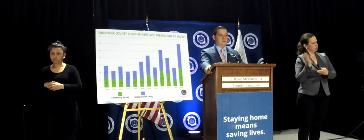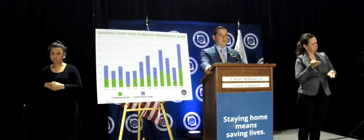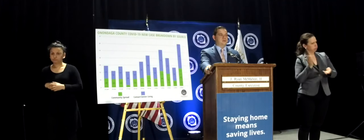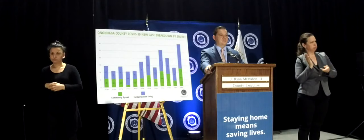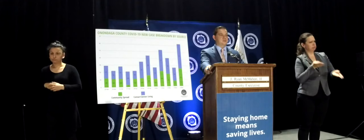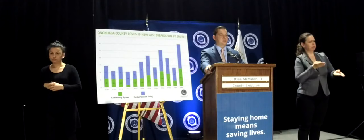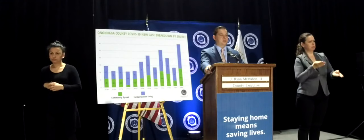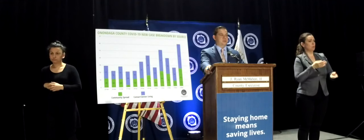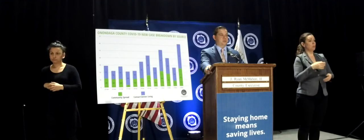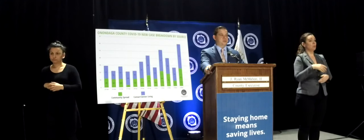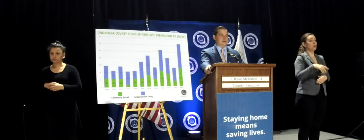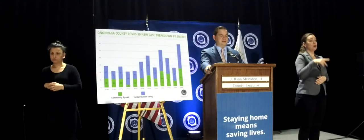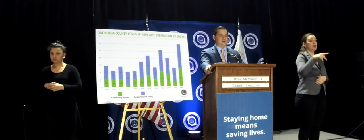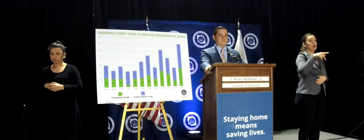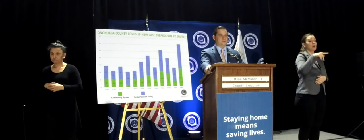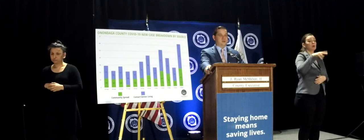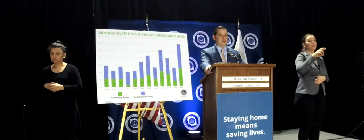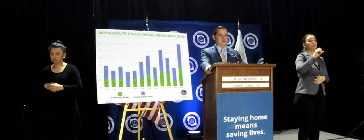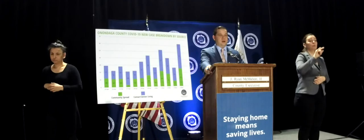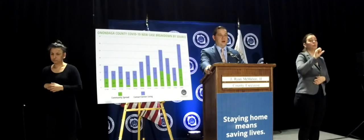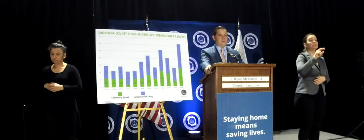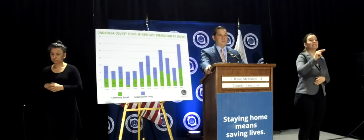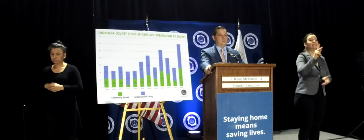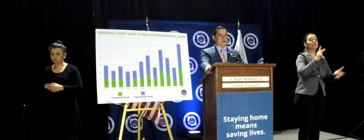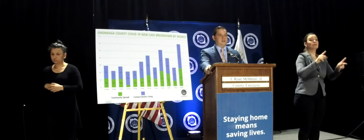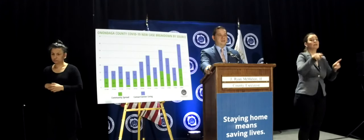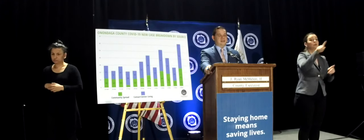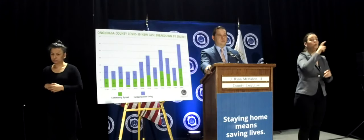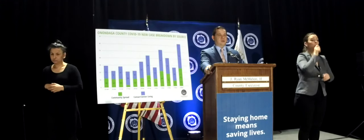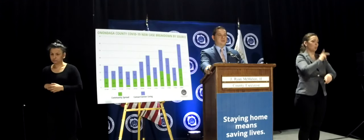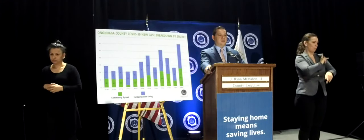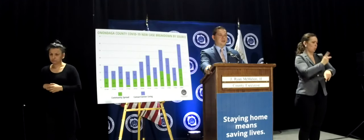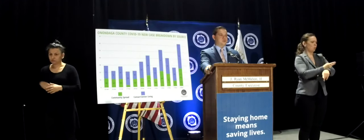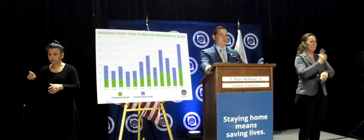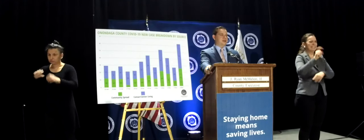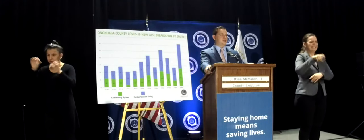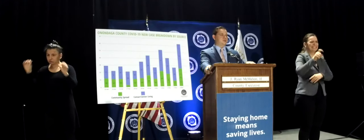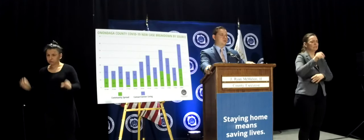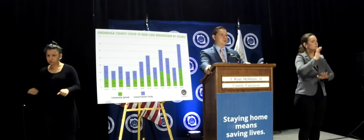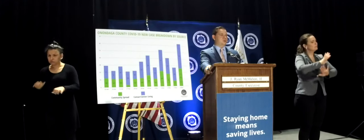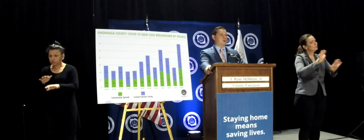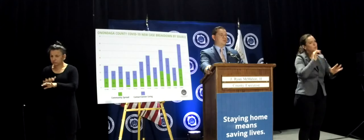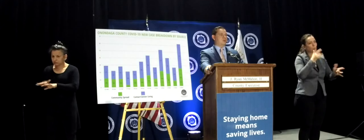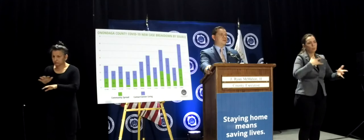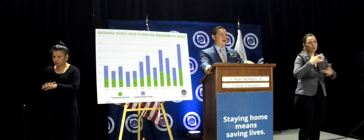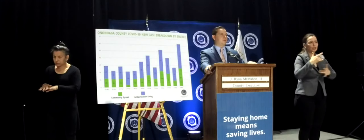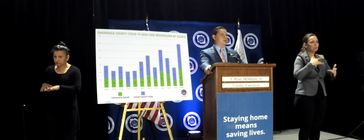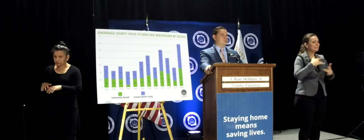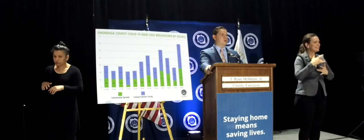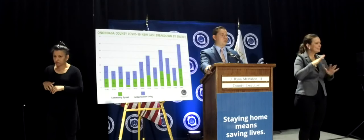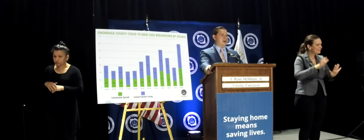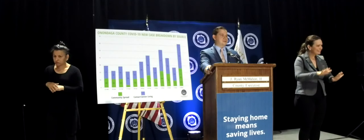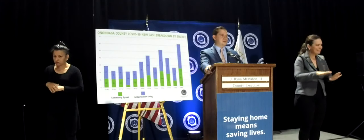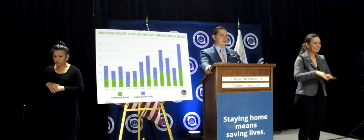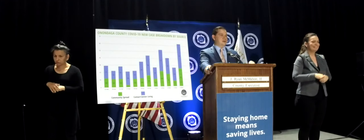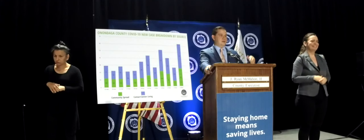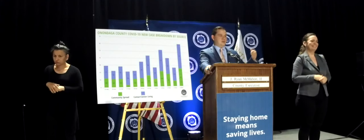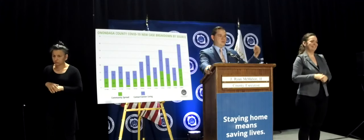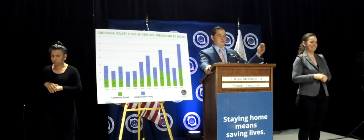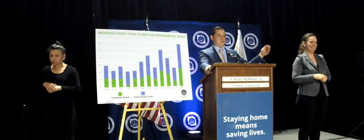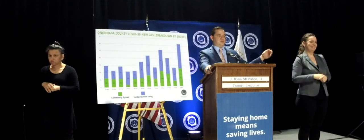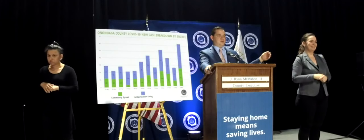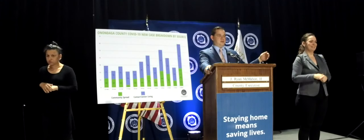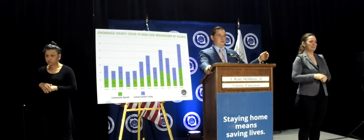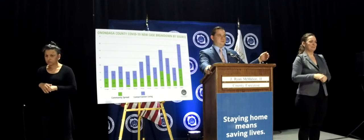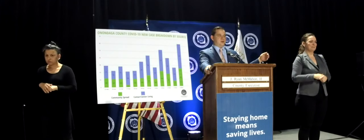that there's still plenty of protein out there. But I think that's one of the things related to what was happening in the Midwest